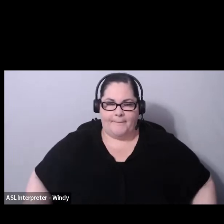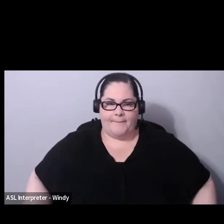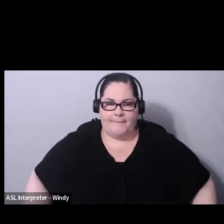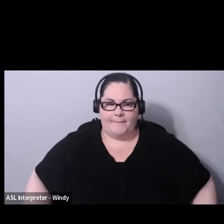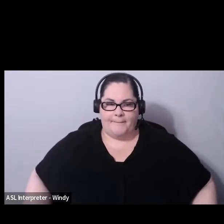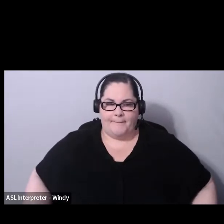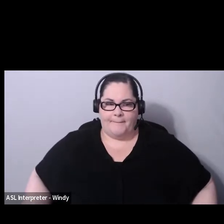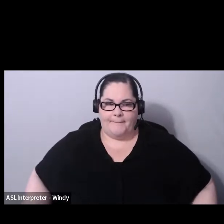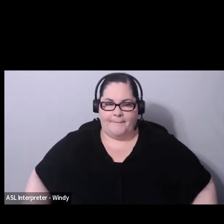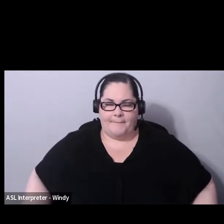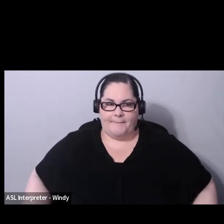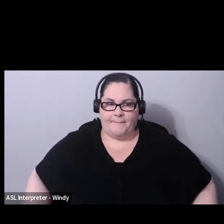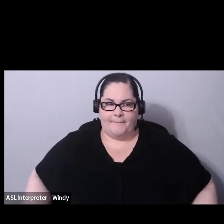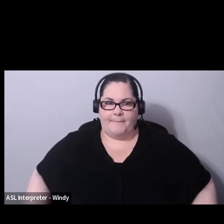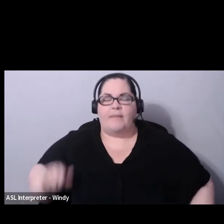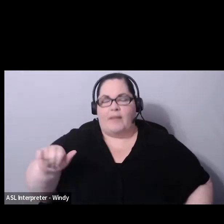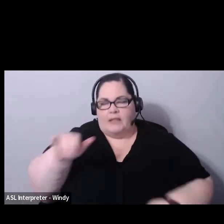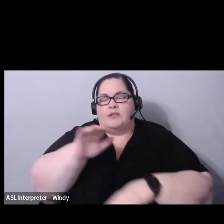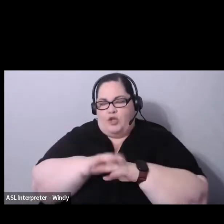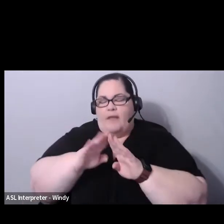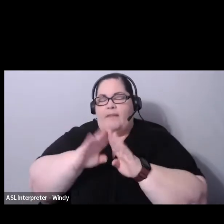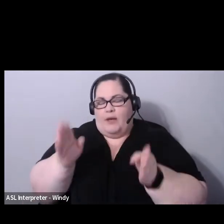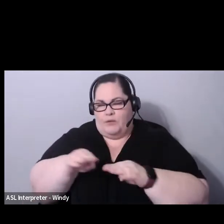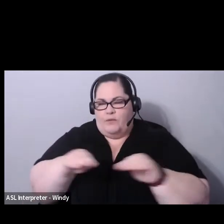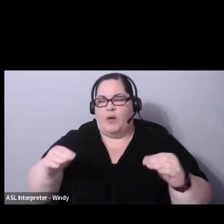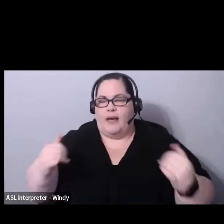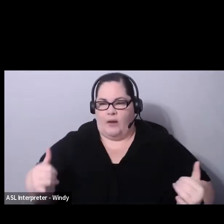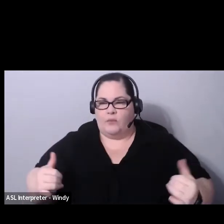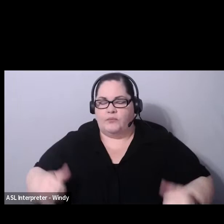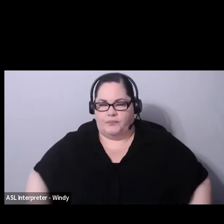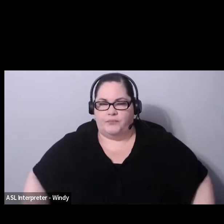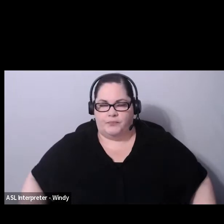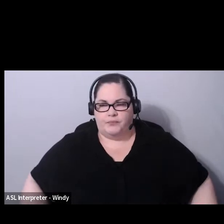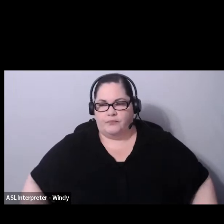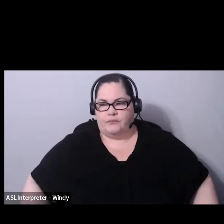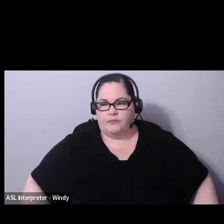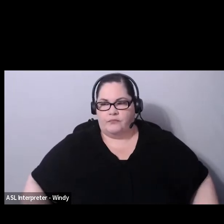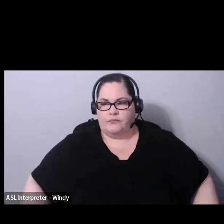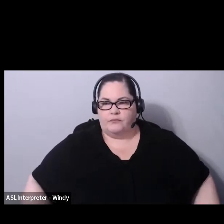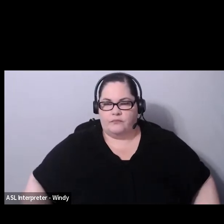And that's on the House floor right now.